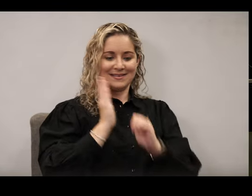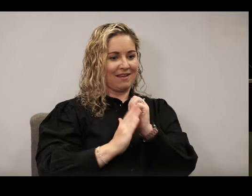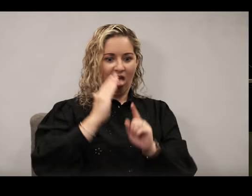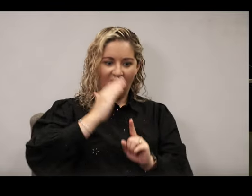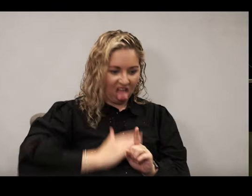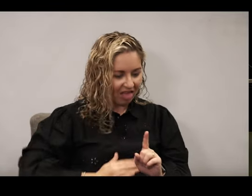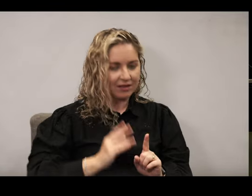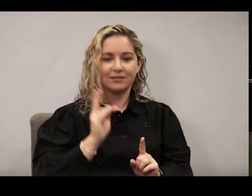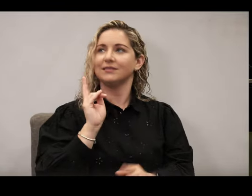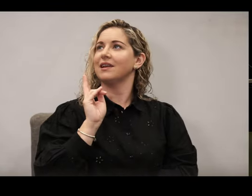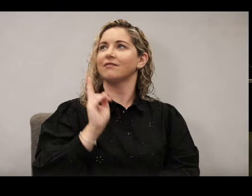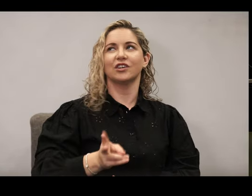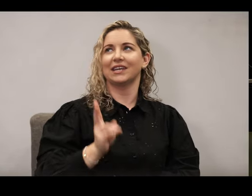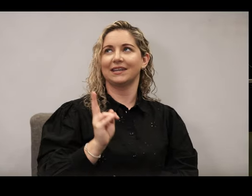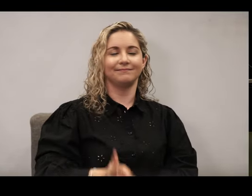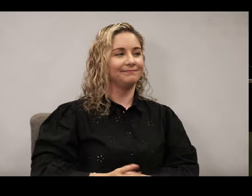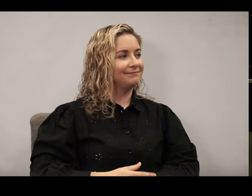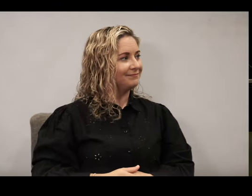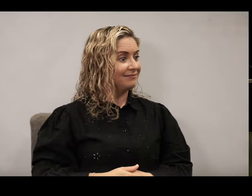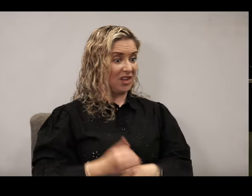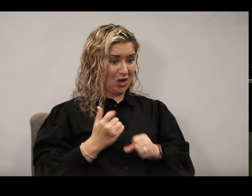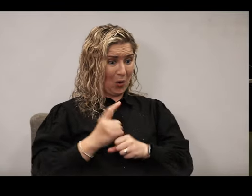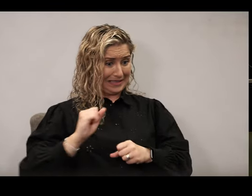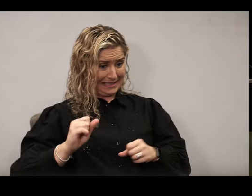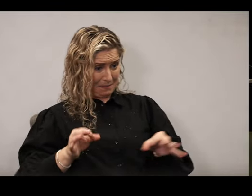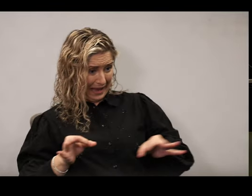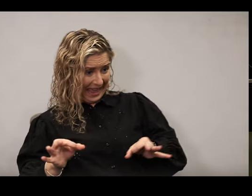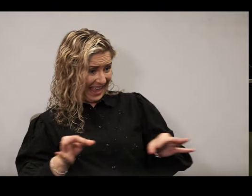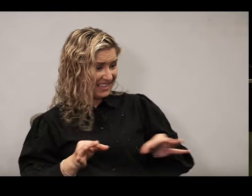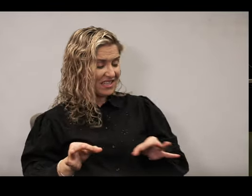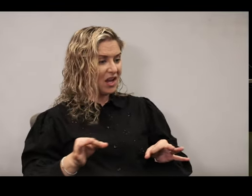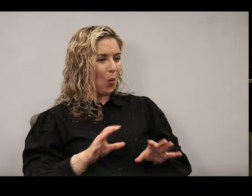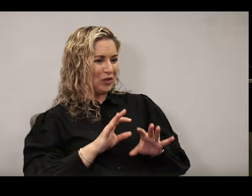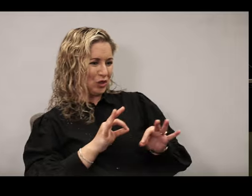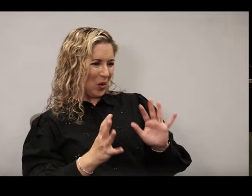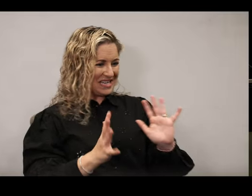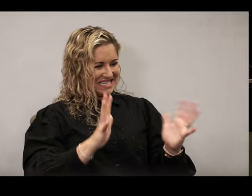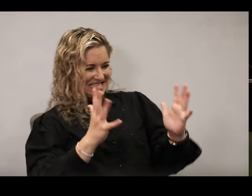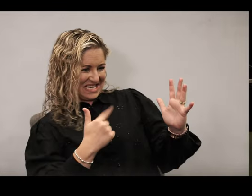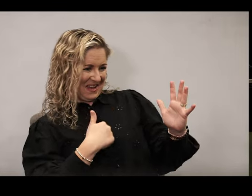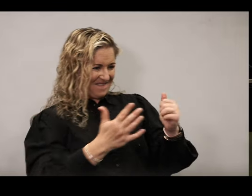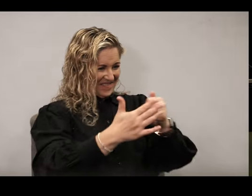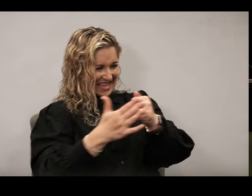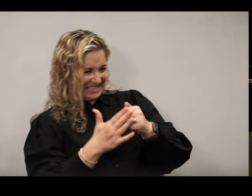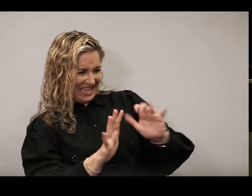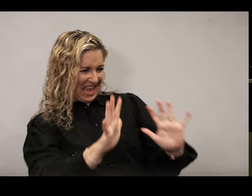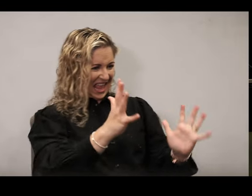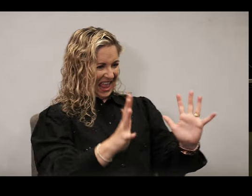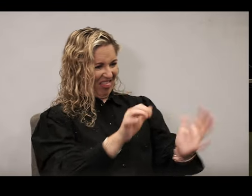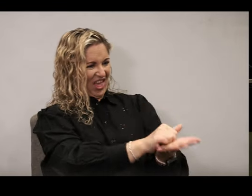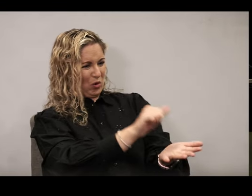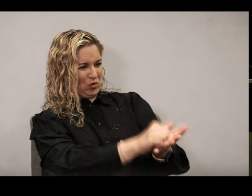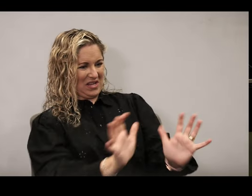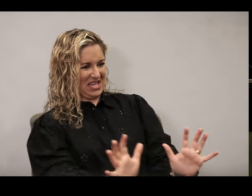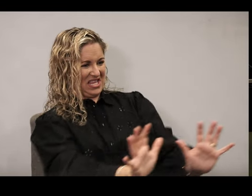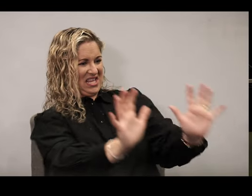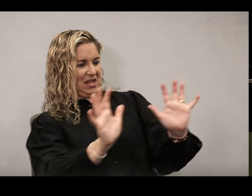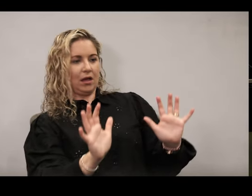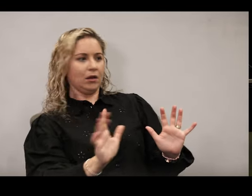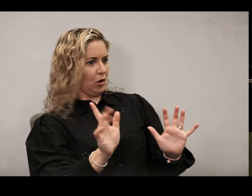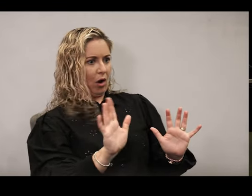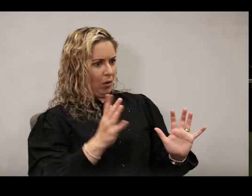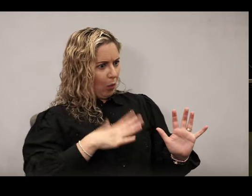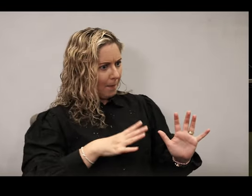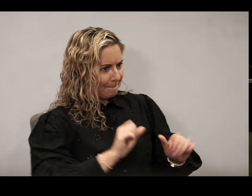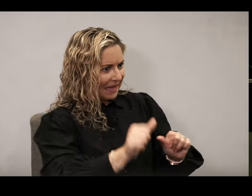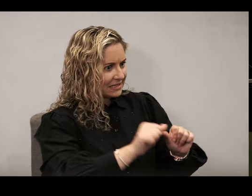was always not just that we would get back to the beginning, but that we would get back to somewhere better, to through his Son form us into the